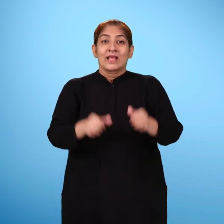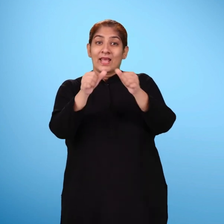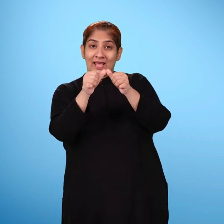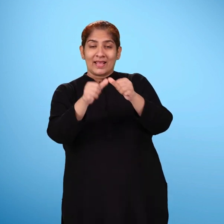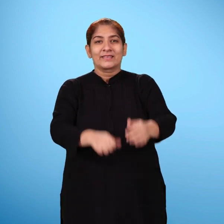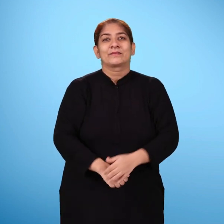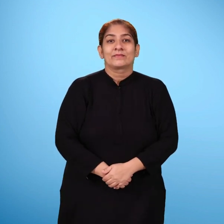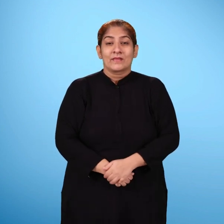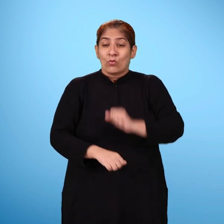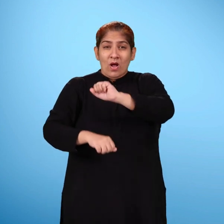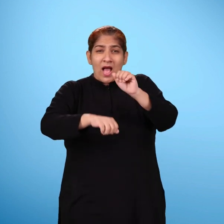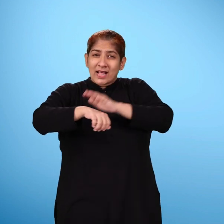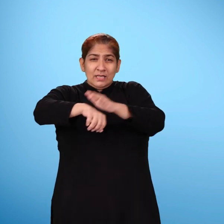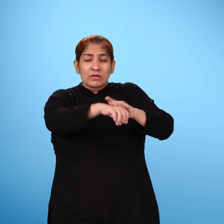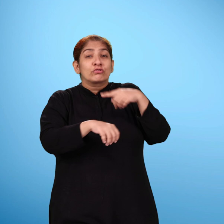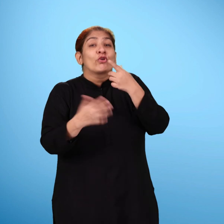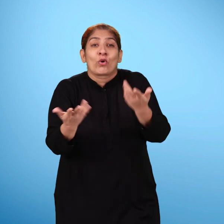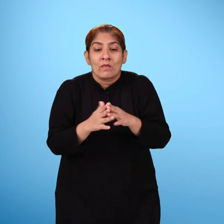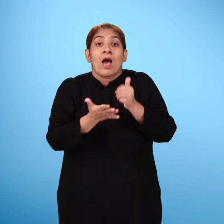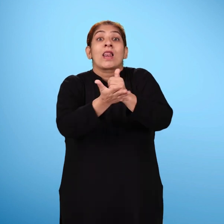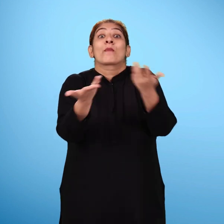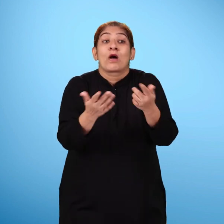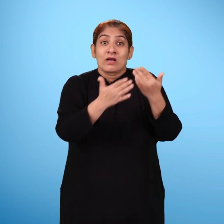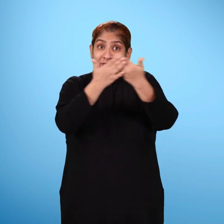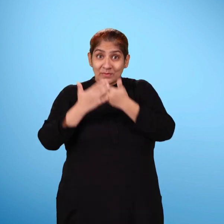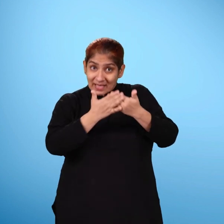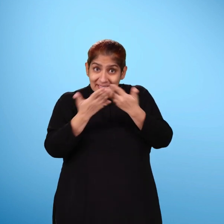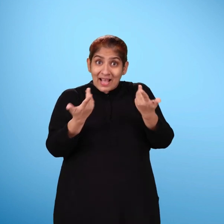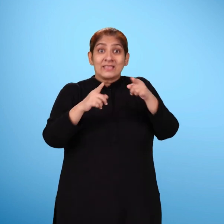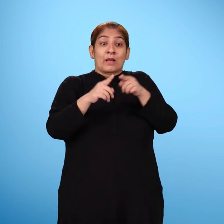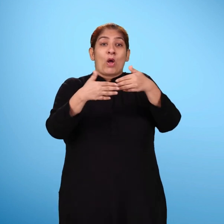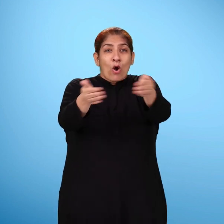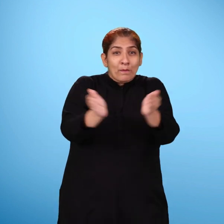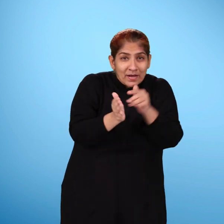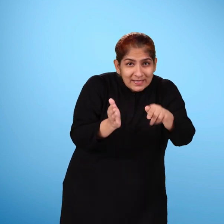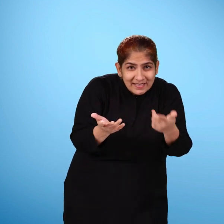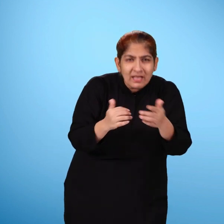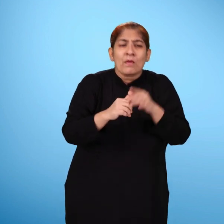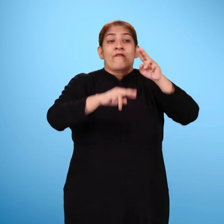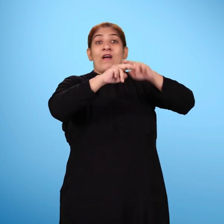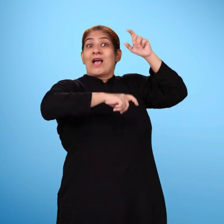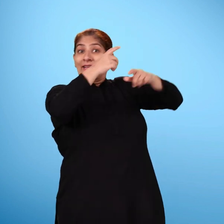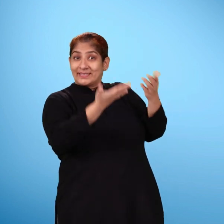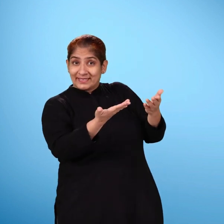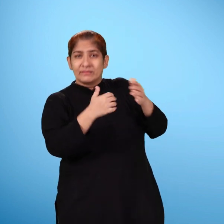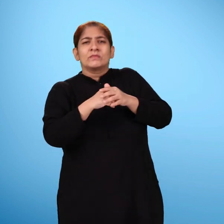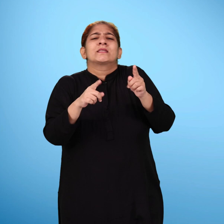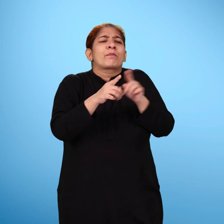Option A. Provide hands-on experiences through school, community, industry, partnership for